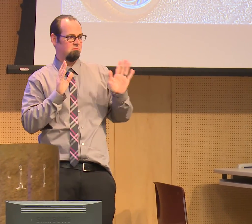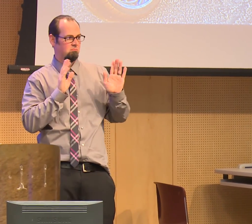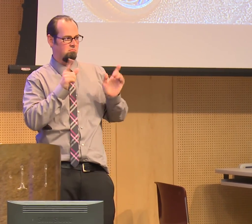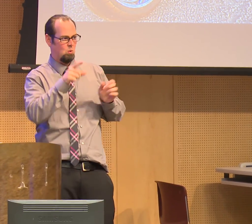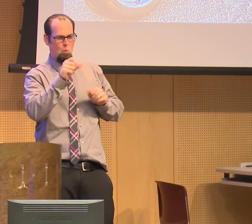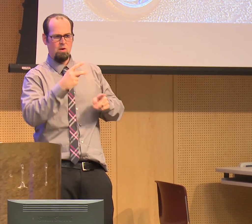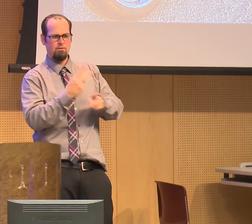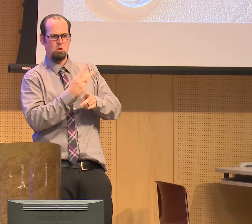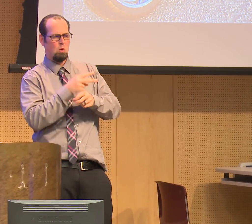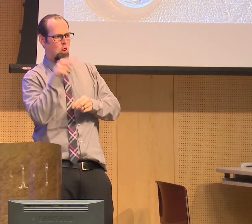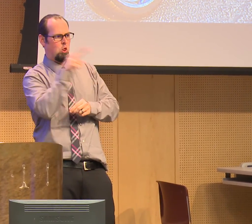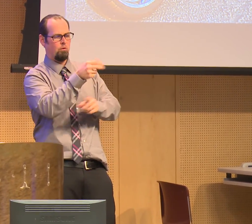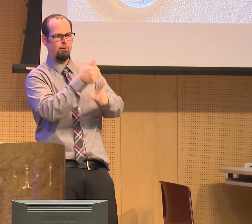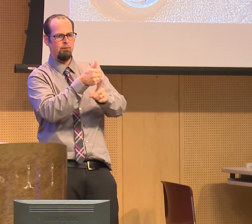You all can look at it.